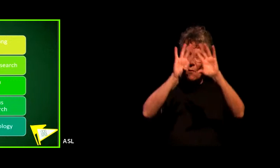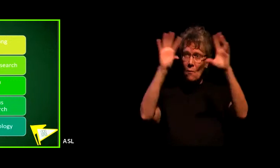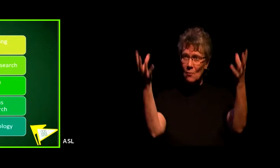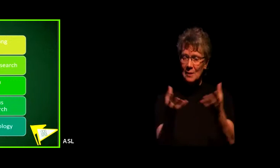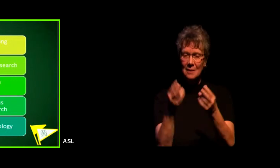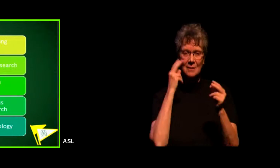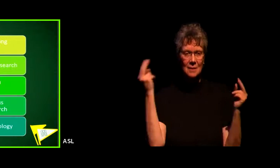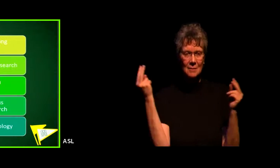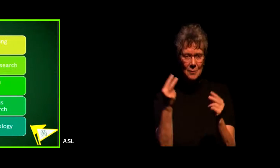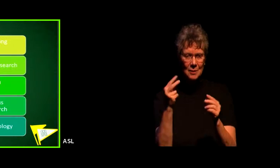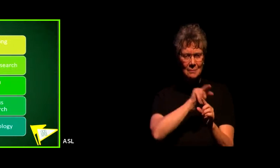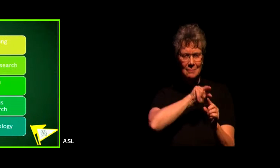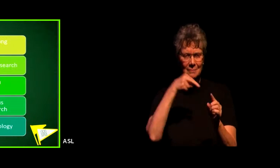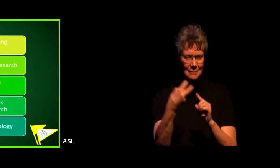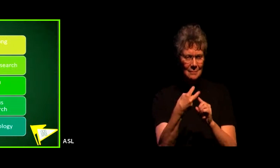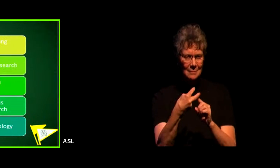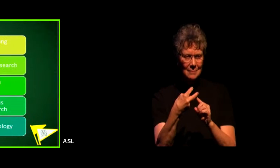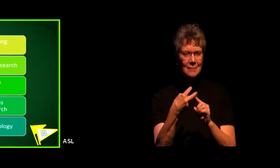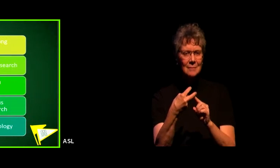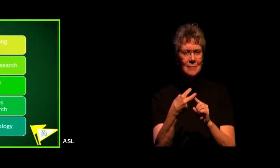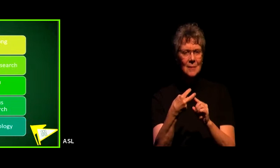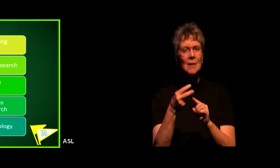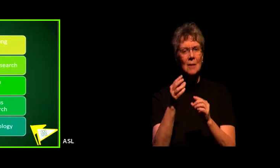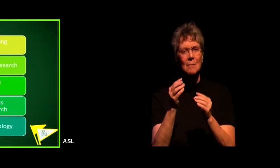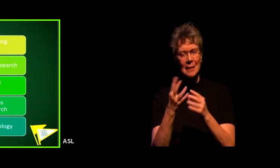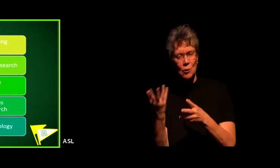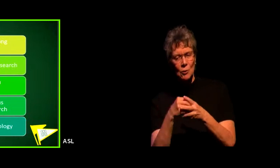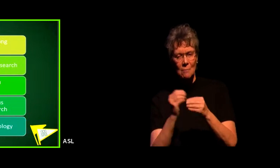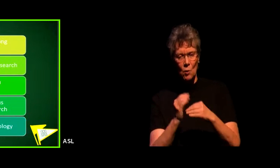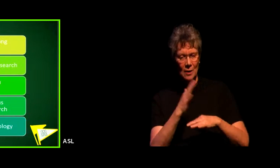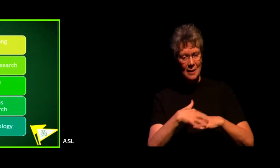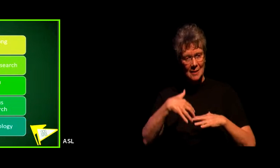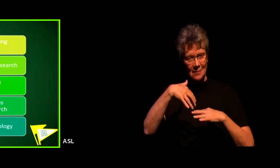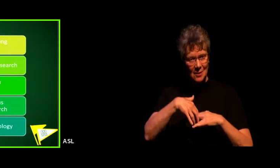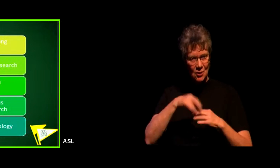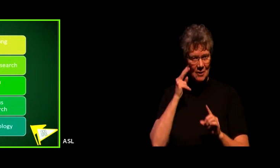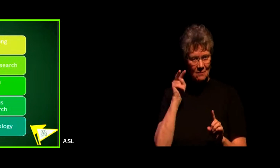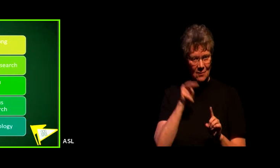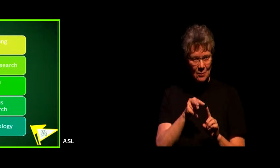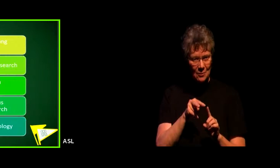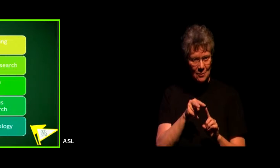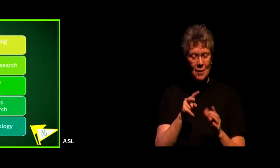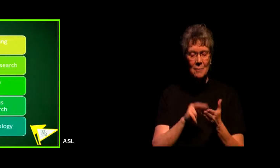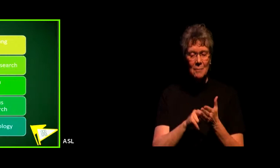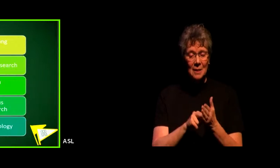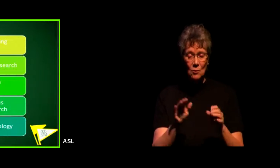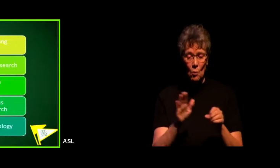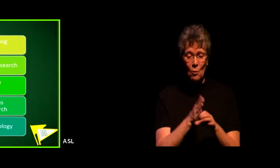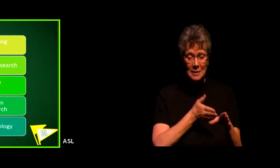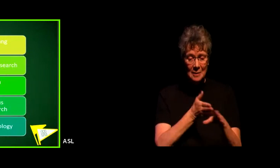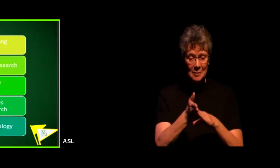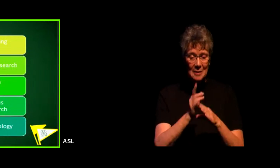what archaeology can and should be, then we can transform the future of the discipline itself.